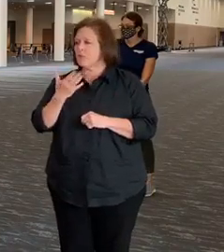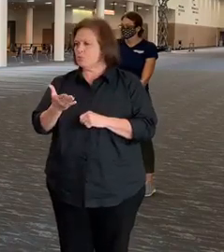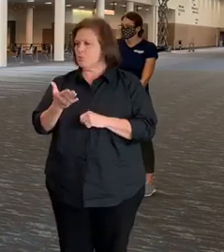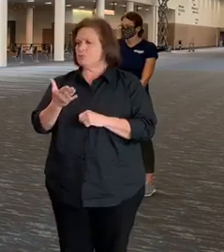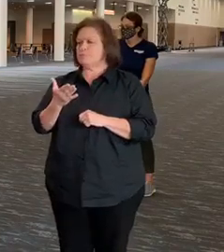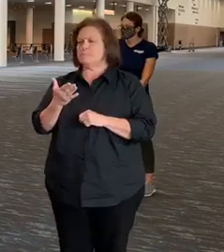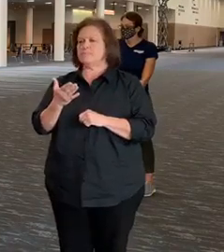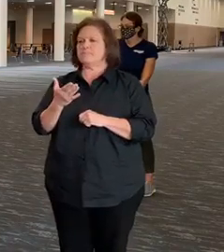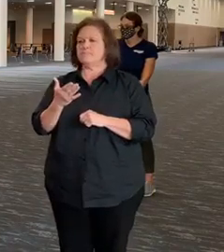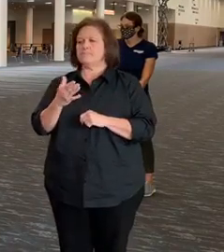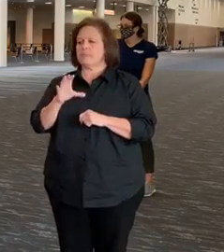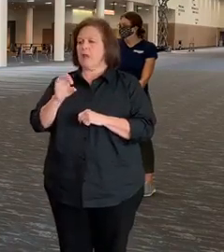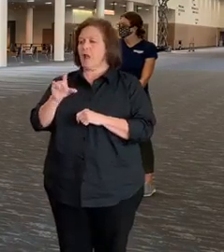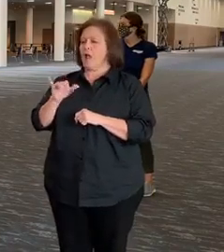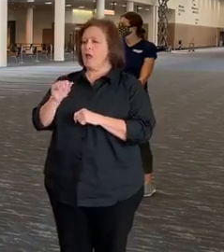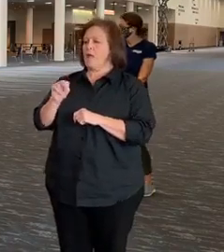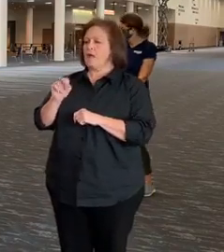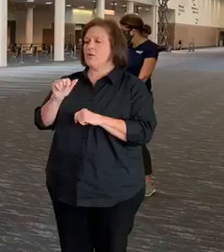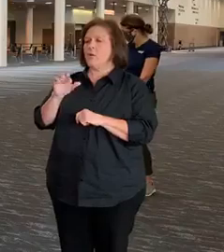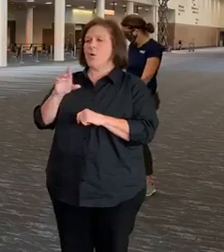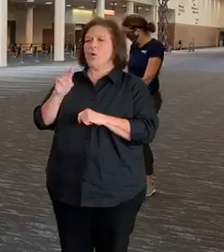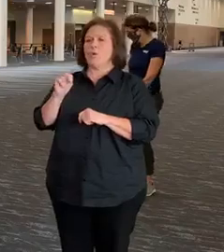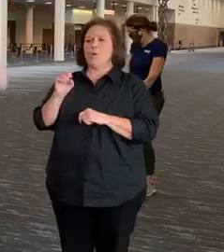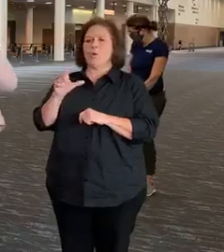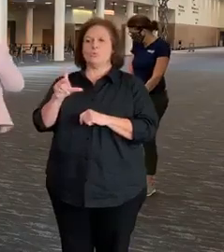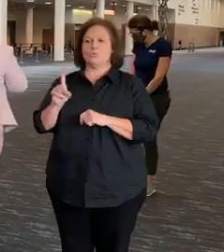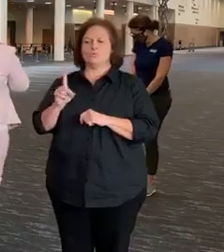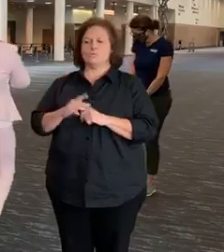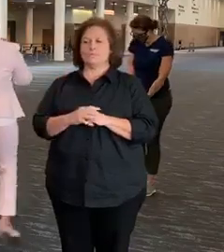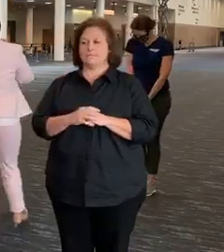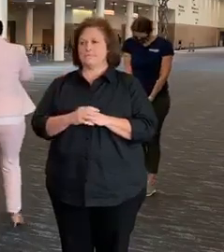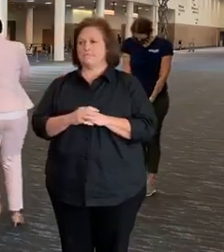you again, and Mr. Colin Arnold.